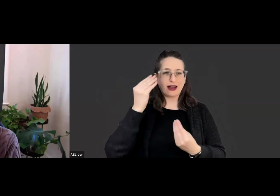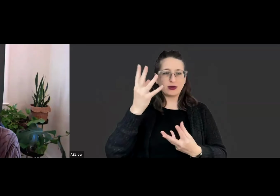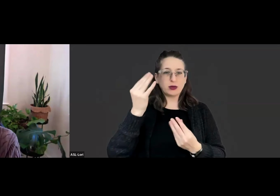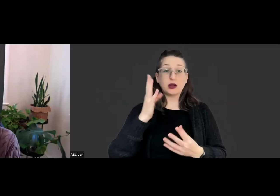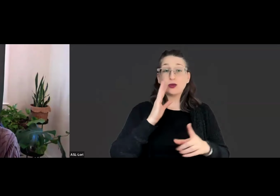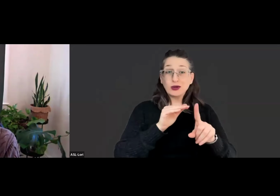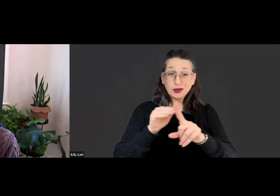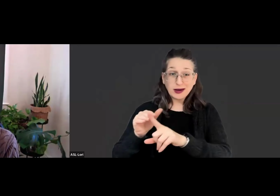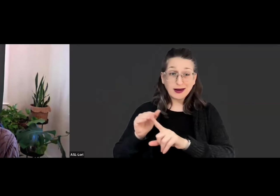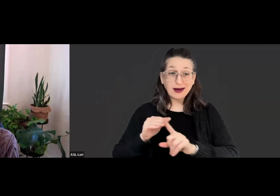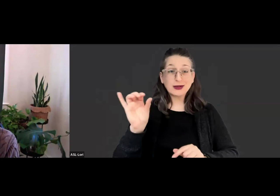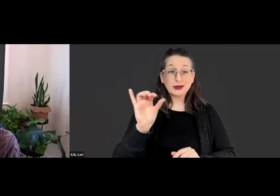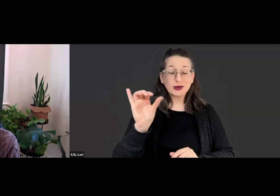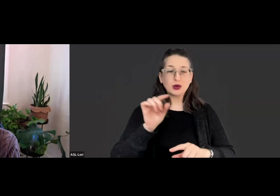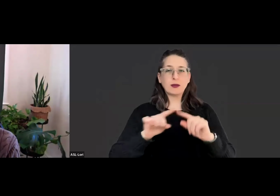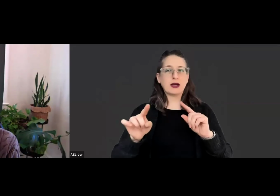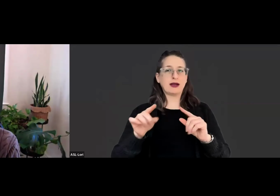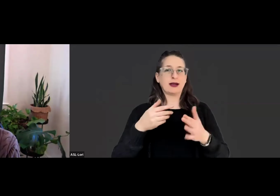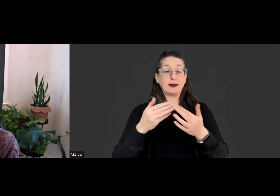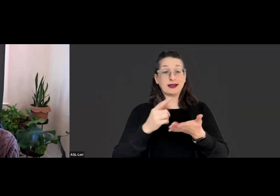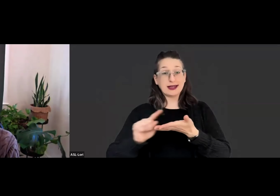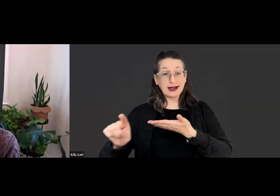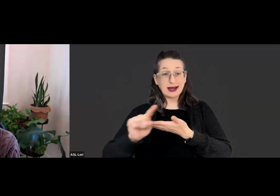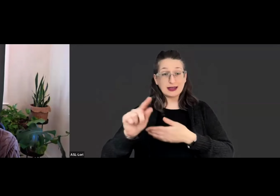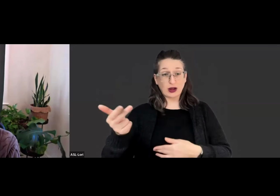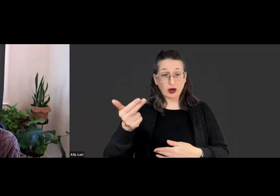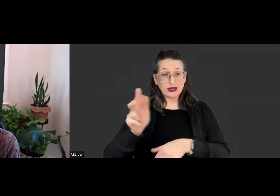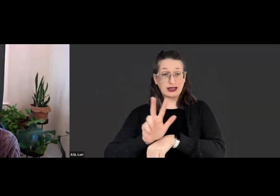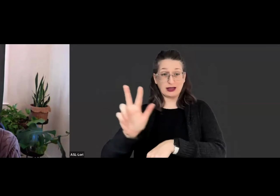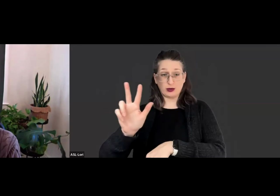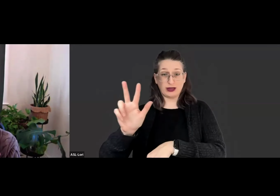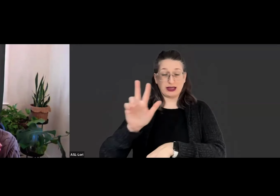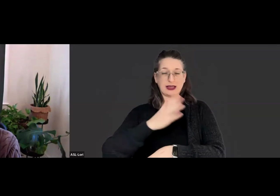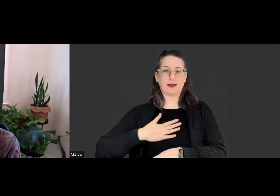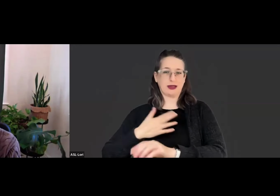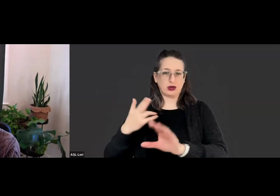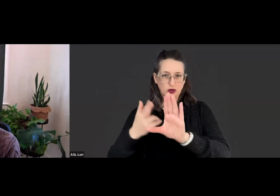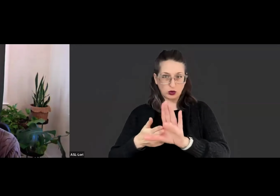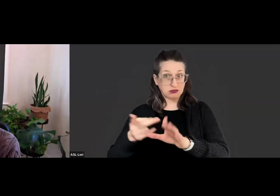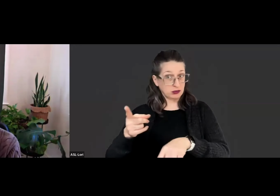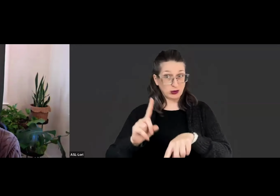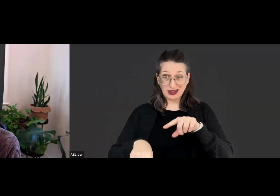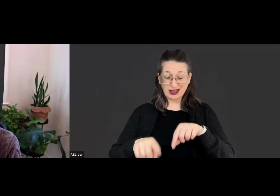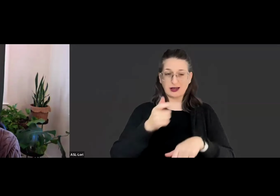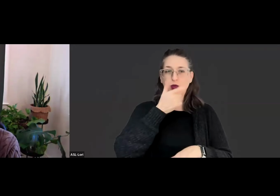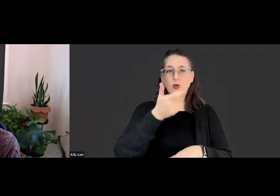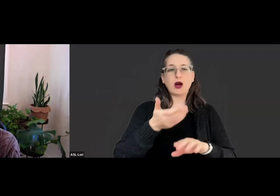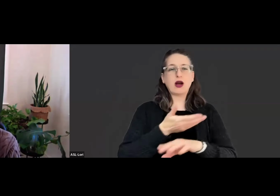next Thursday at 3 p.m. if you can. If not, view the recording by the end of March. All right.